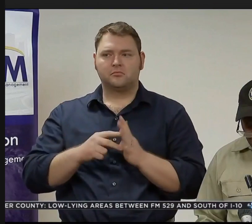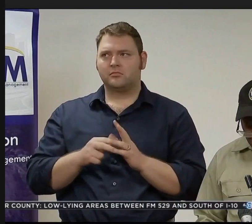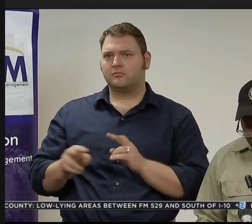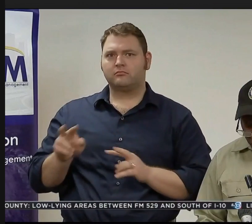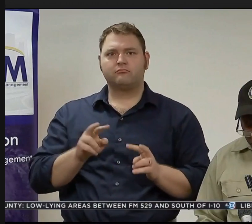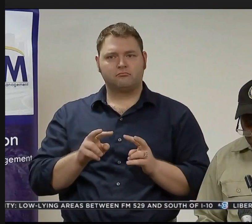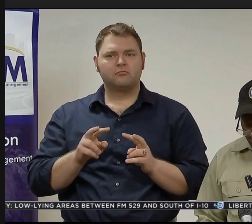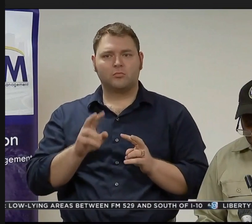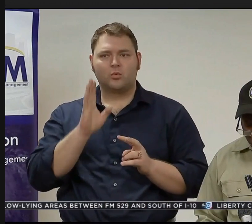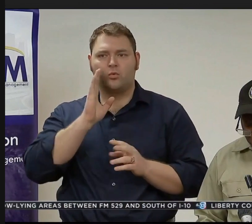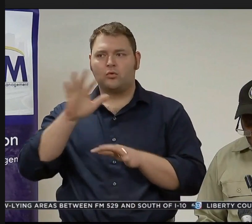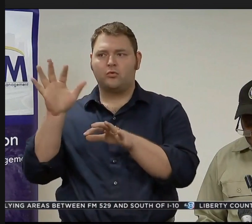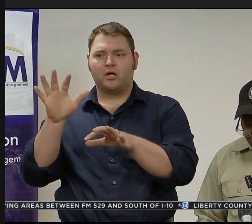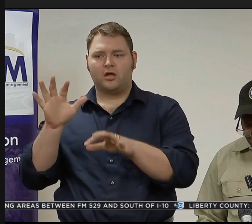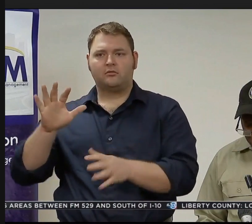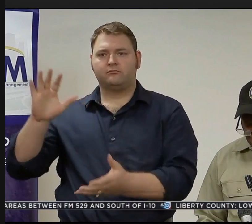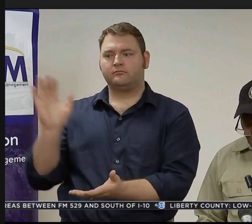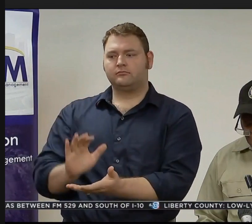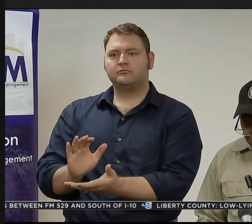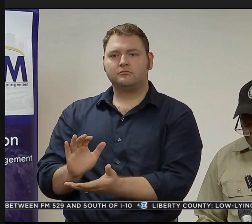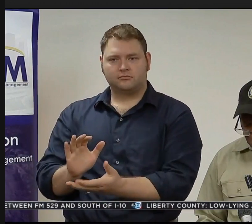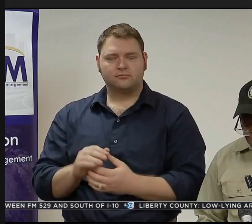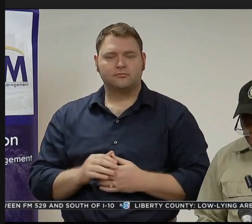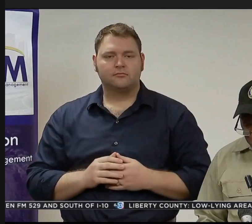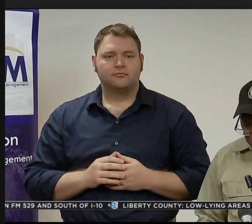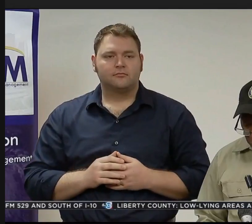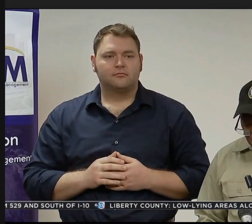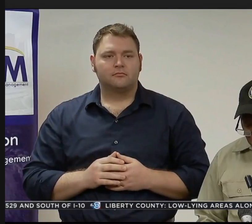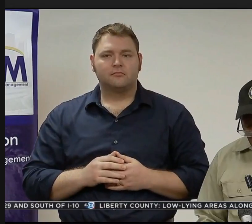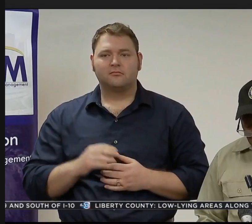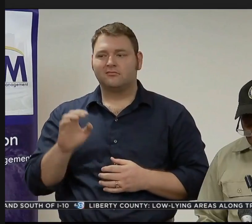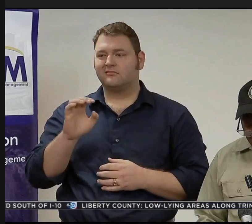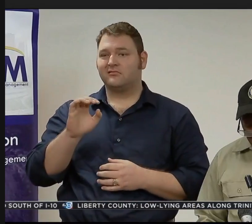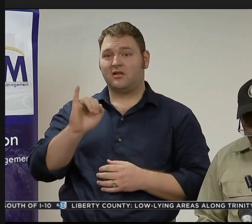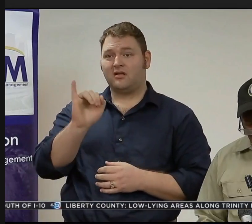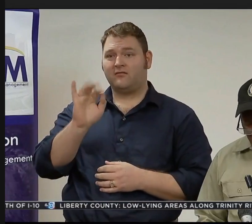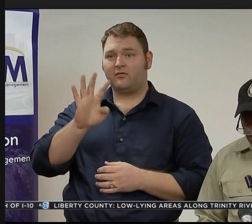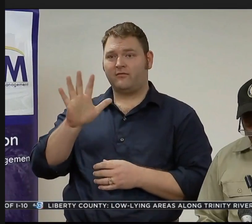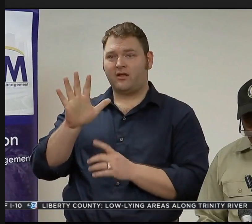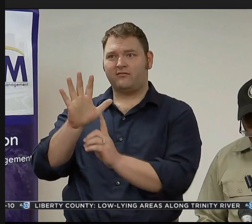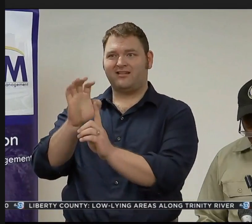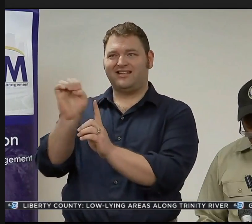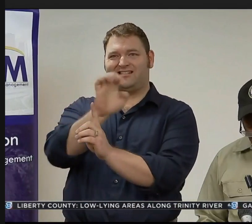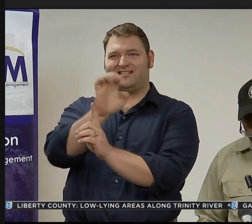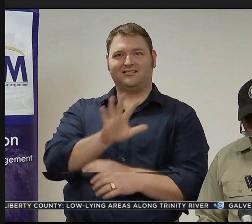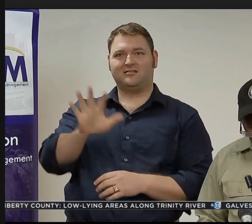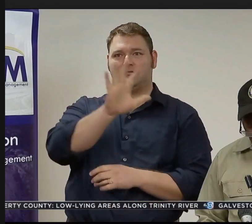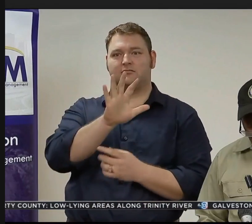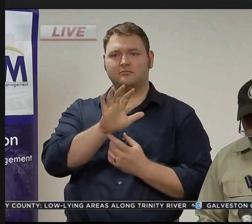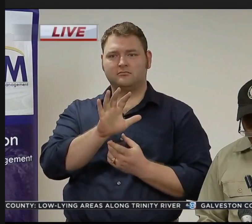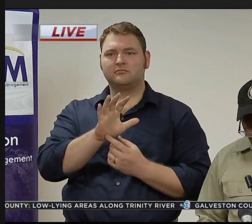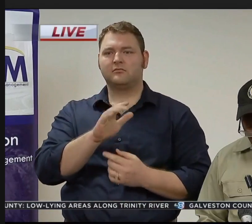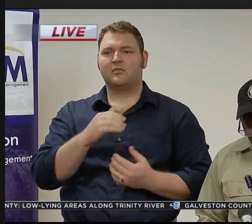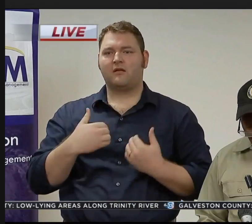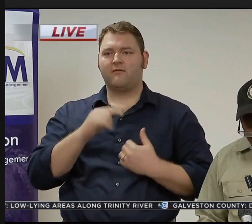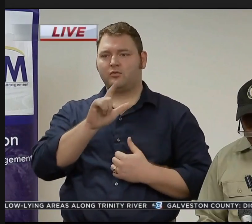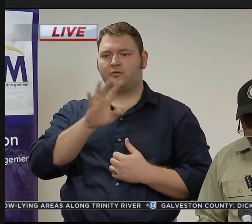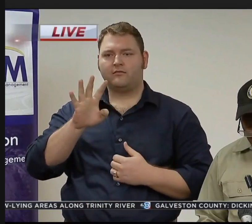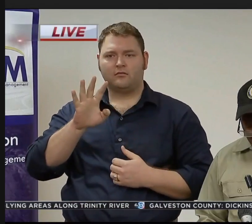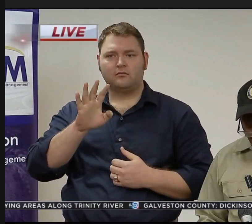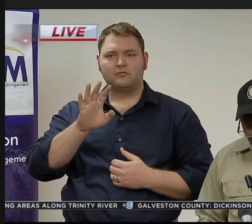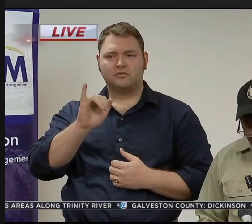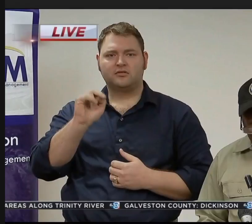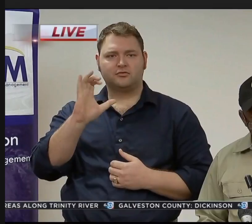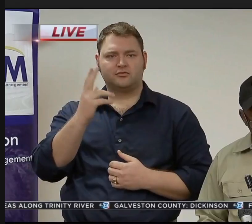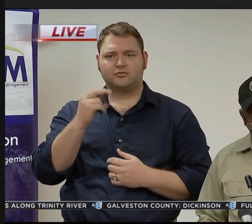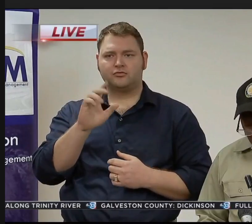going to be speaking. He is giving another news conference. He is actually at the Office of Emergency Management. Let's go ahead and listen. 24 hours, that's good news. On the west